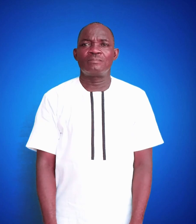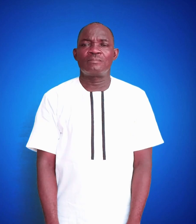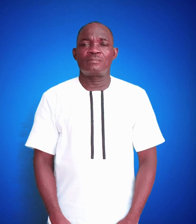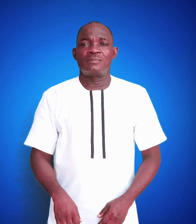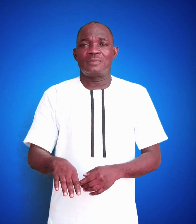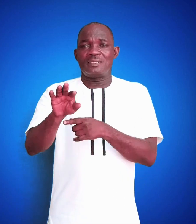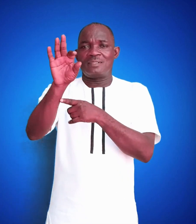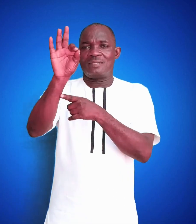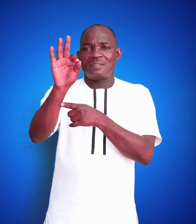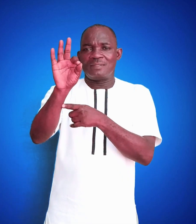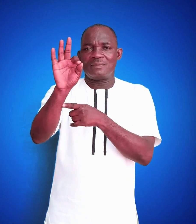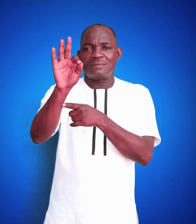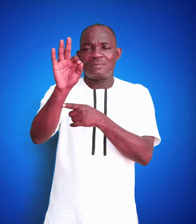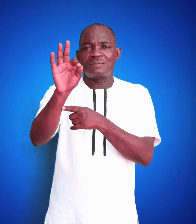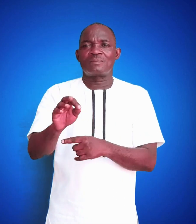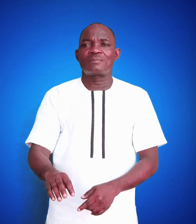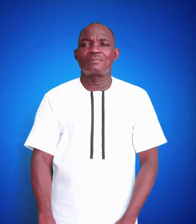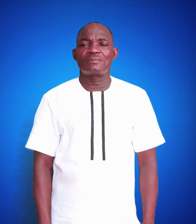9.